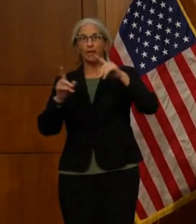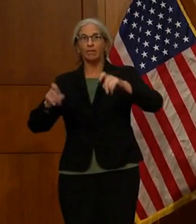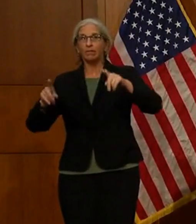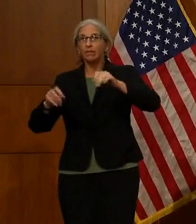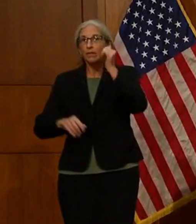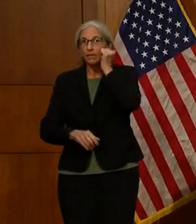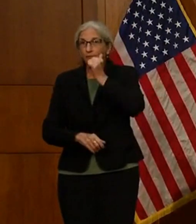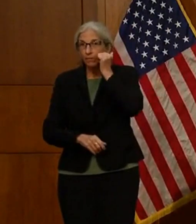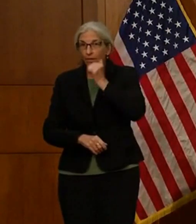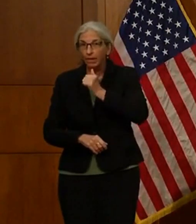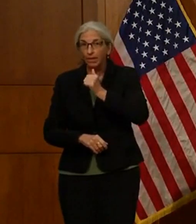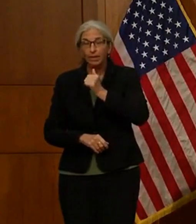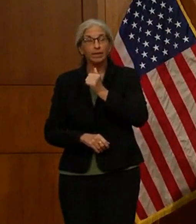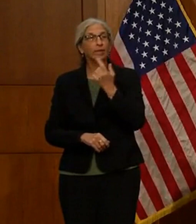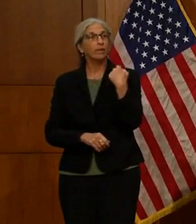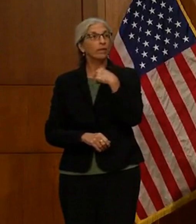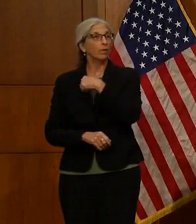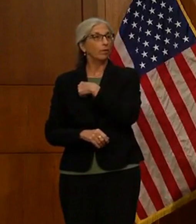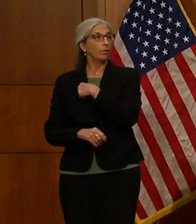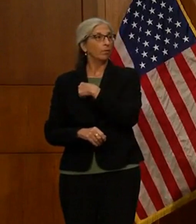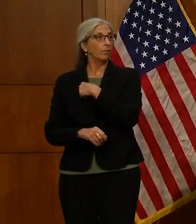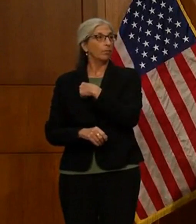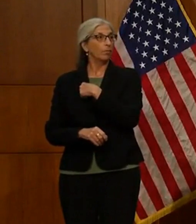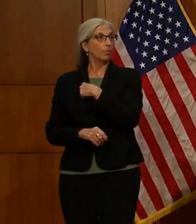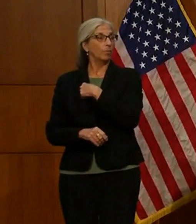per day. We stand at